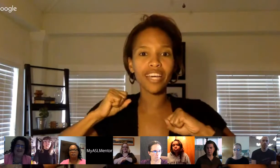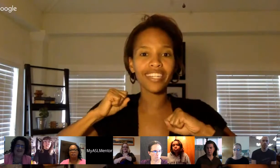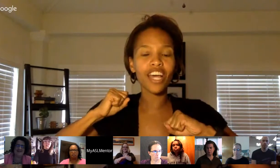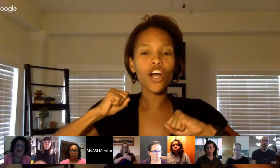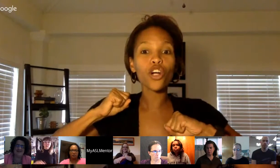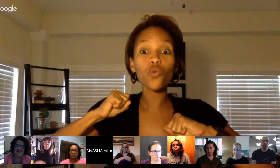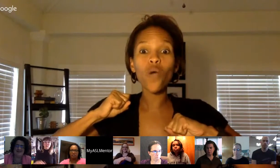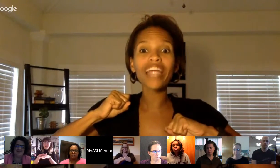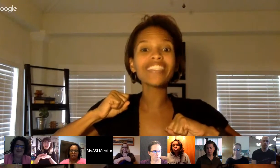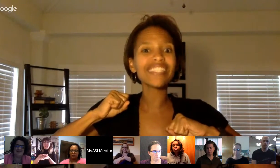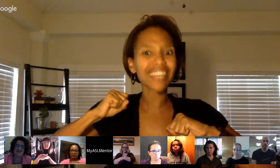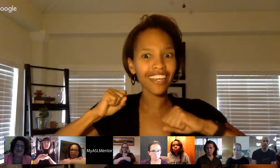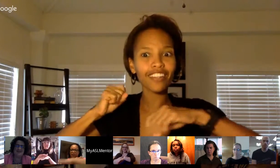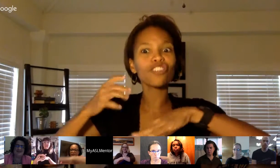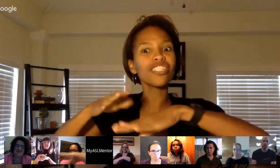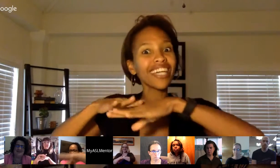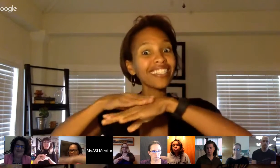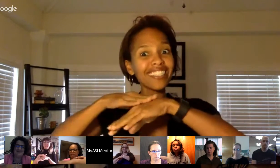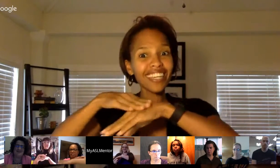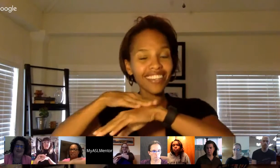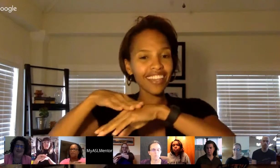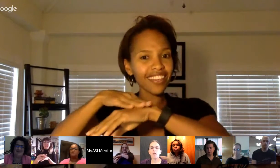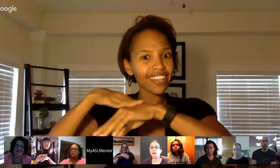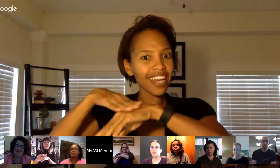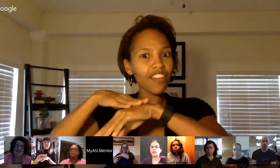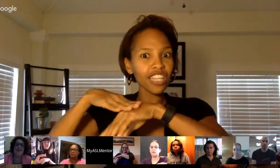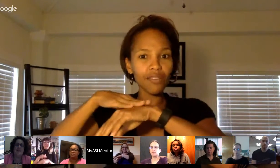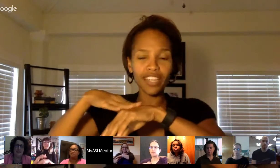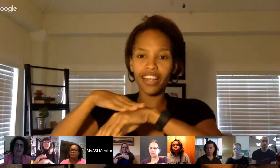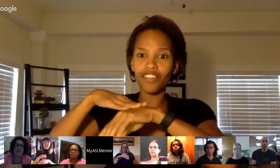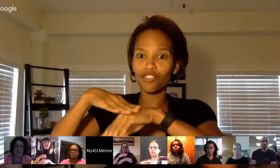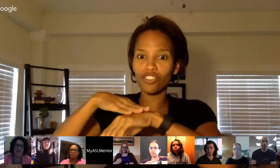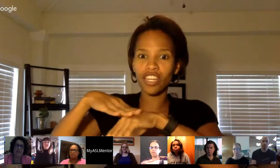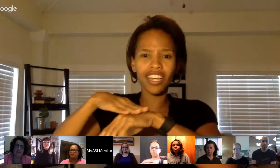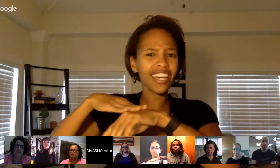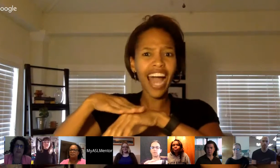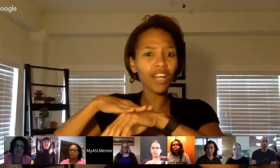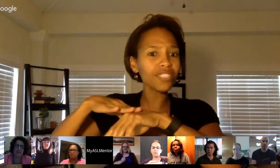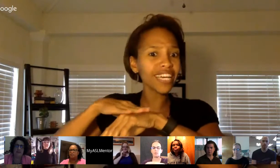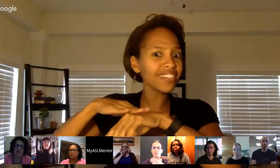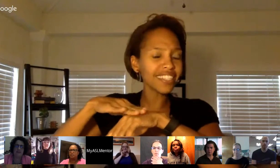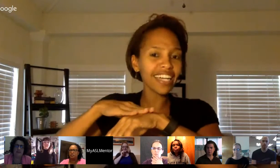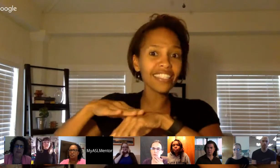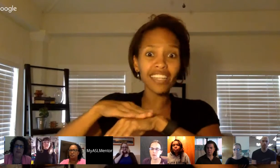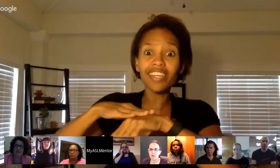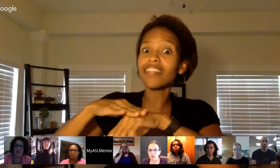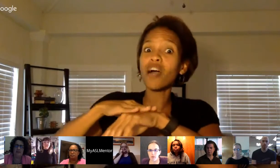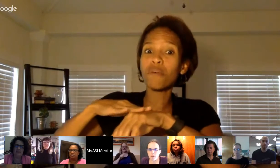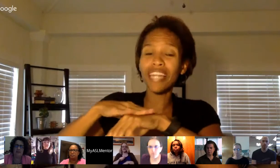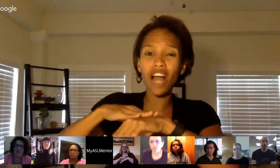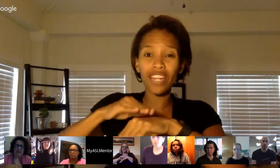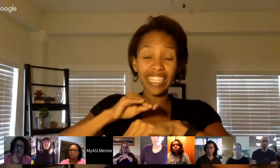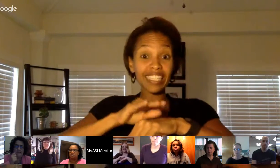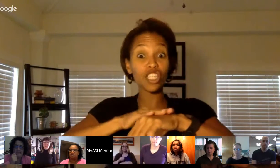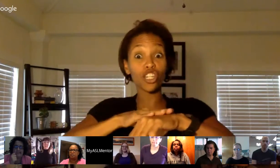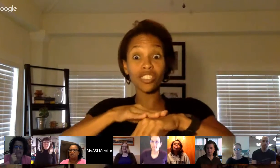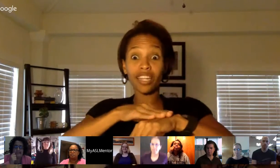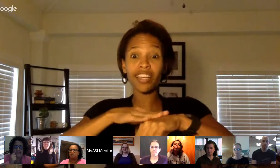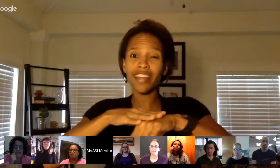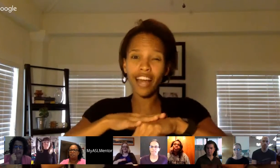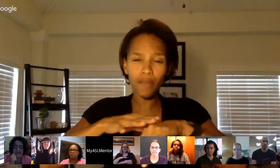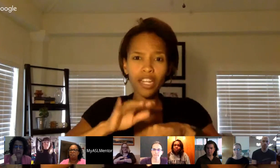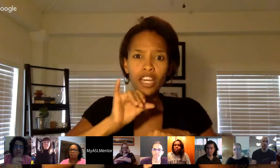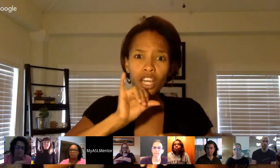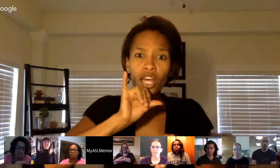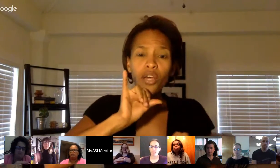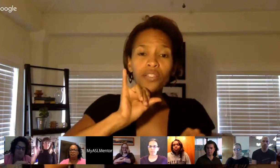I almost signed it. Her white skin. She signed skin like this. I thought that was kind of interesting. I don't tend to sign skin like that, but now that I see her sign